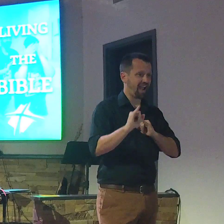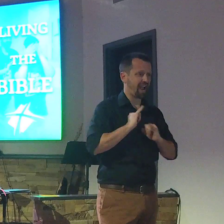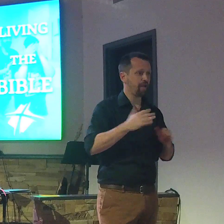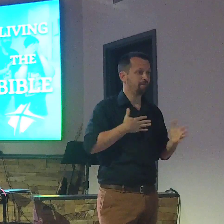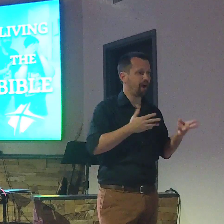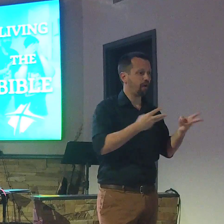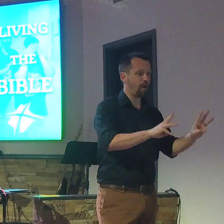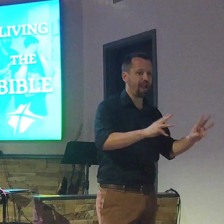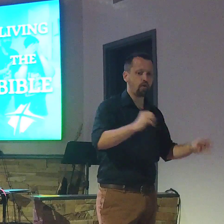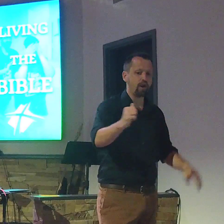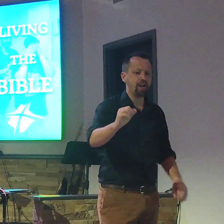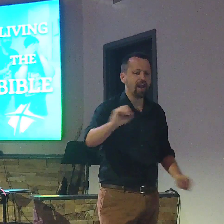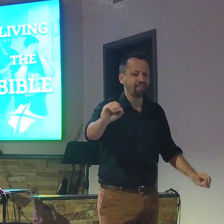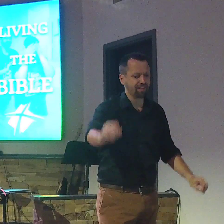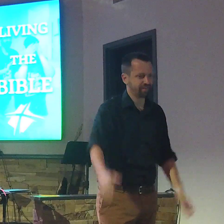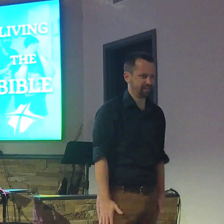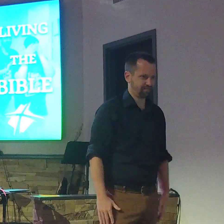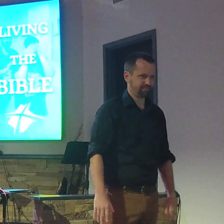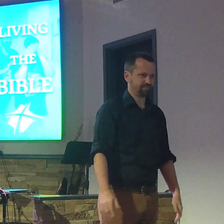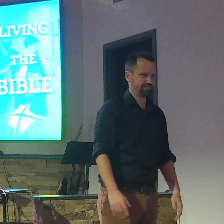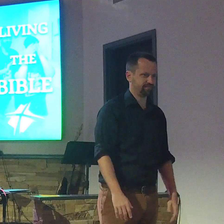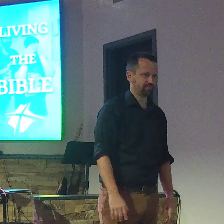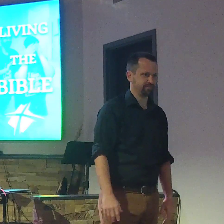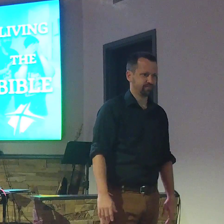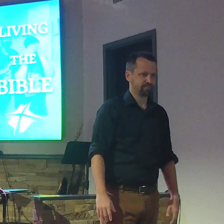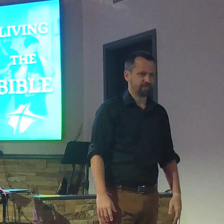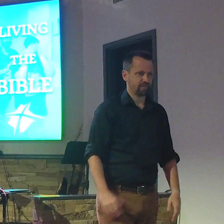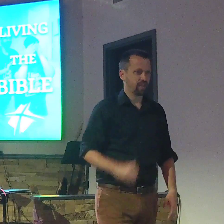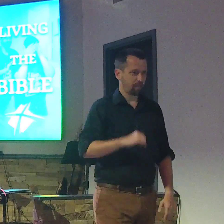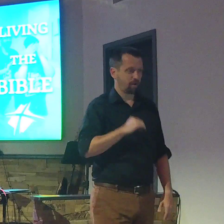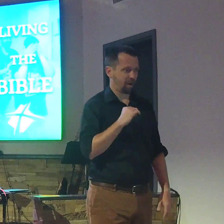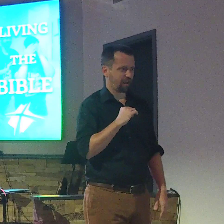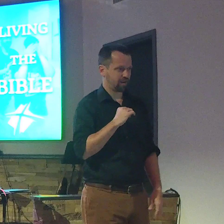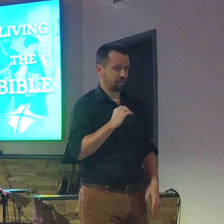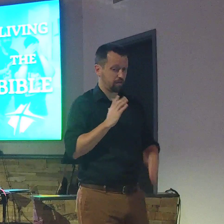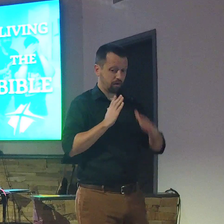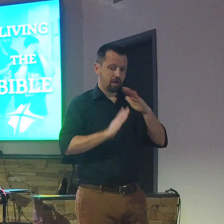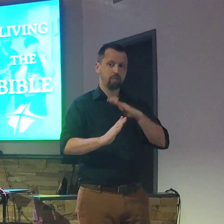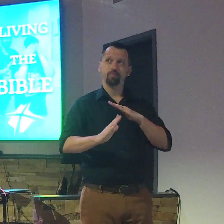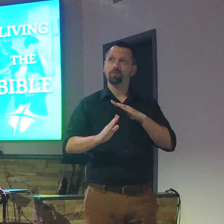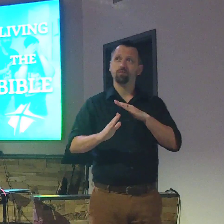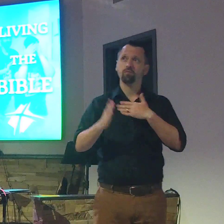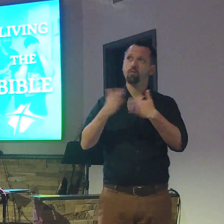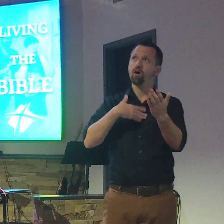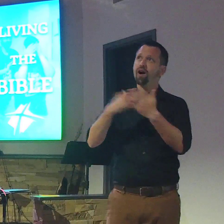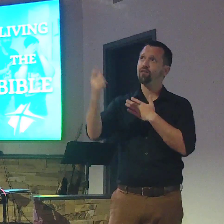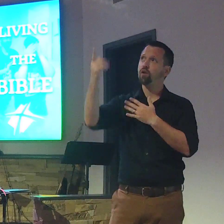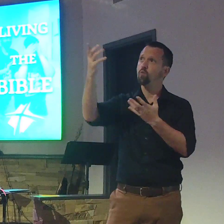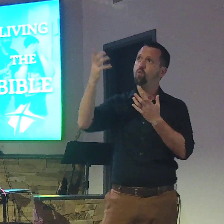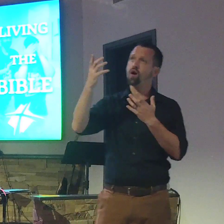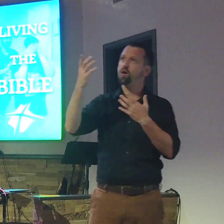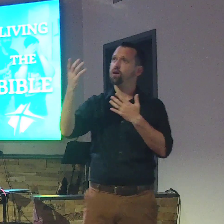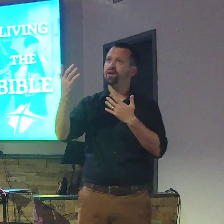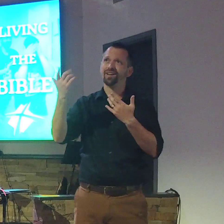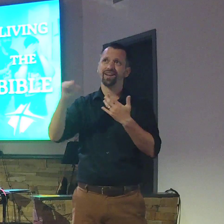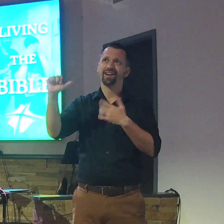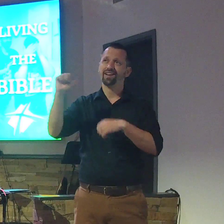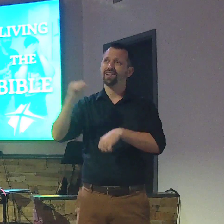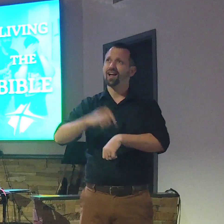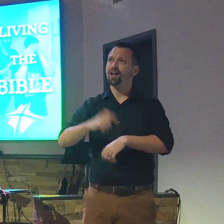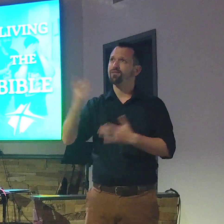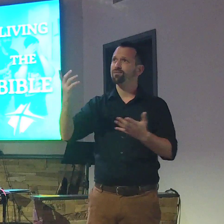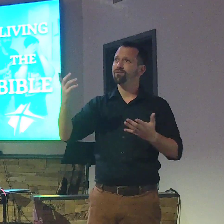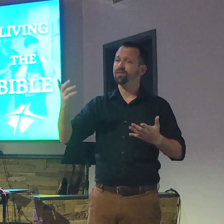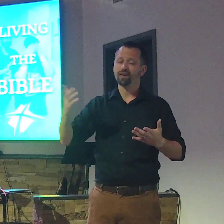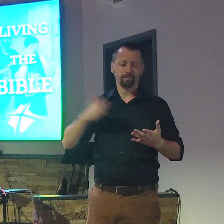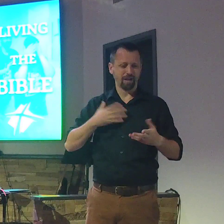highway. But when I'm humble, I do what he pleases, when he pleases, and I don't have to